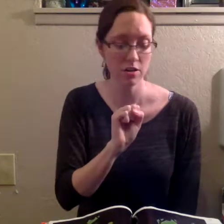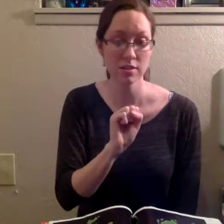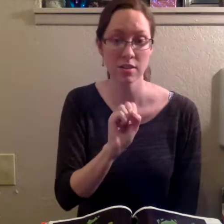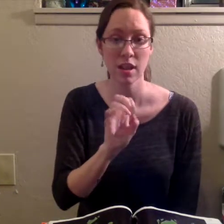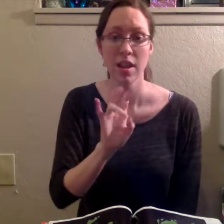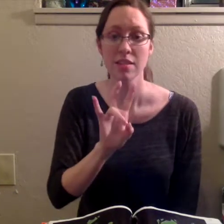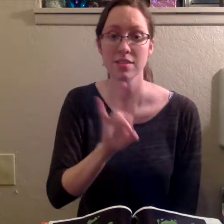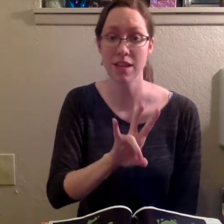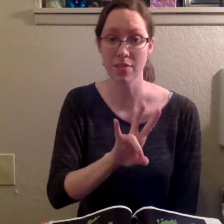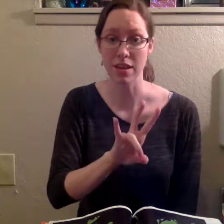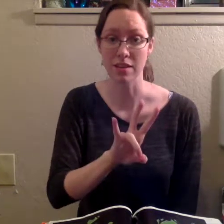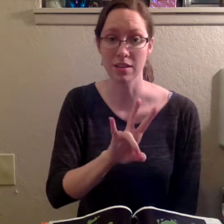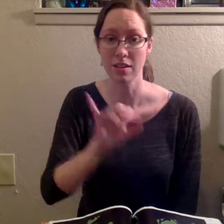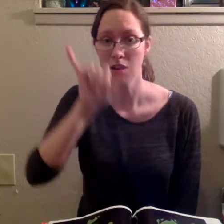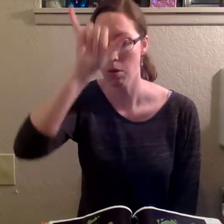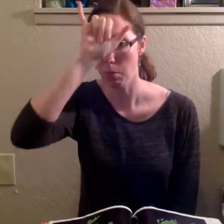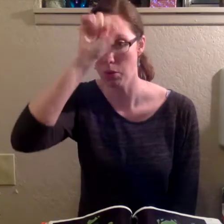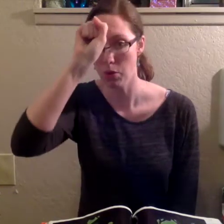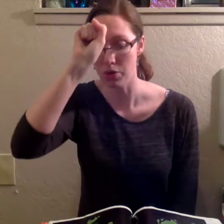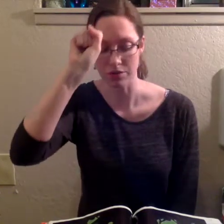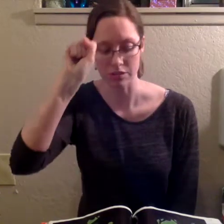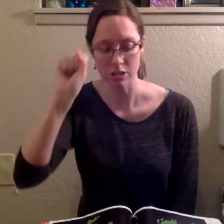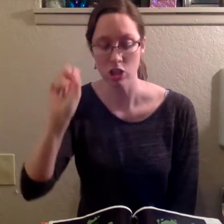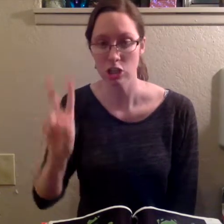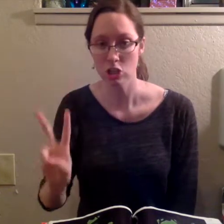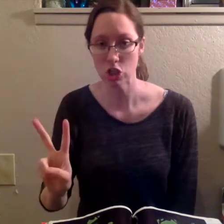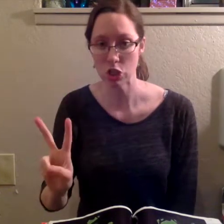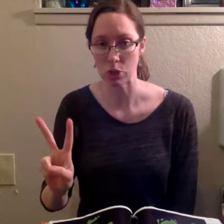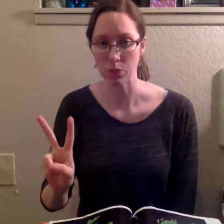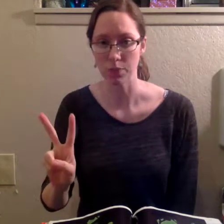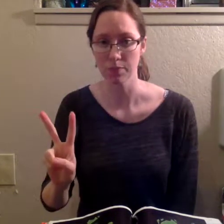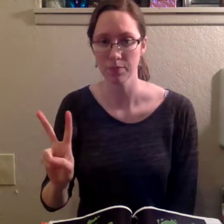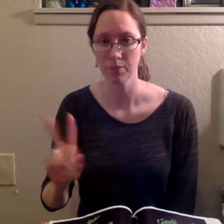Mutters 7, Bulls 2.